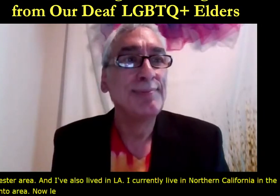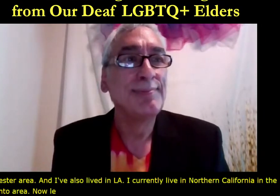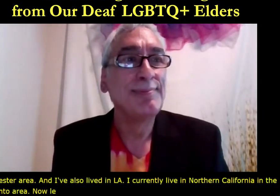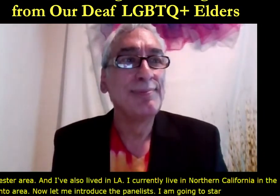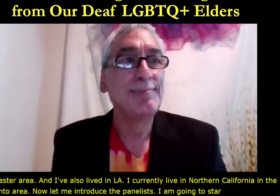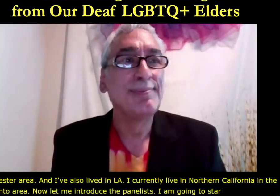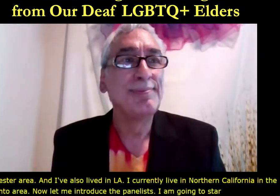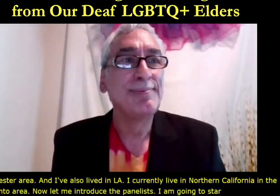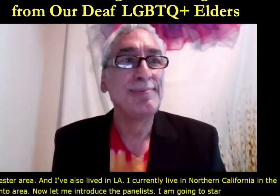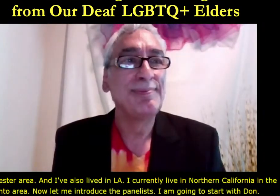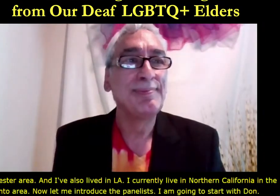don don can you come on up